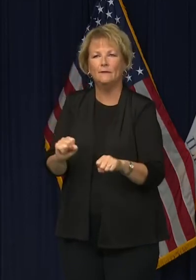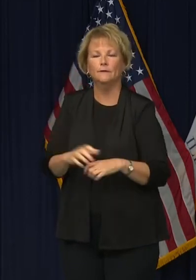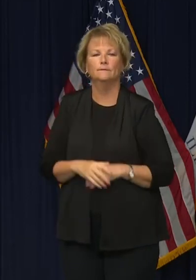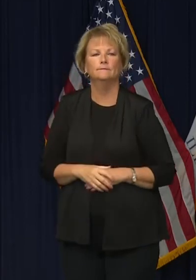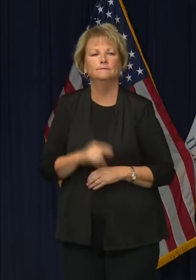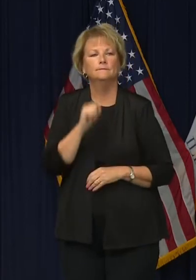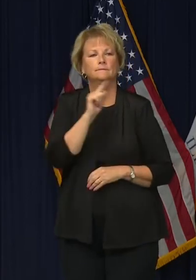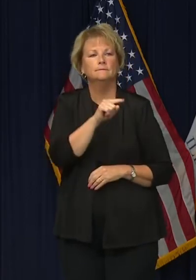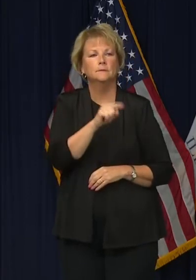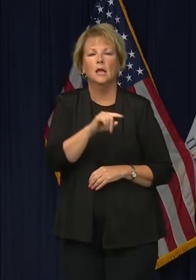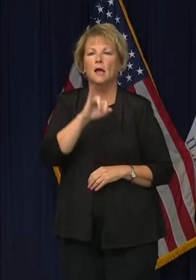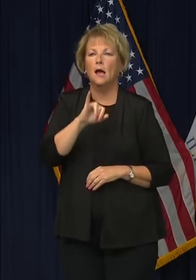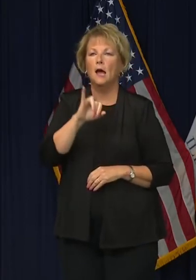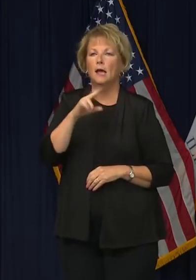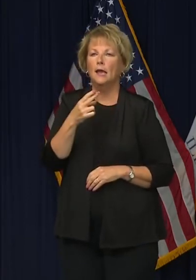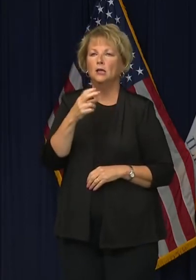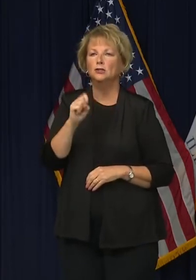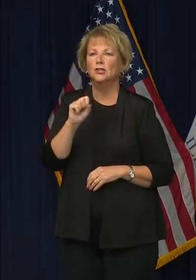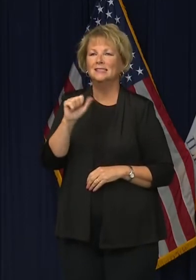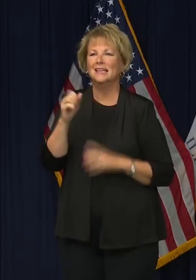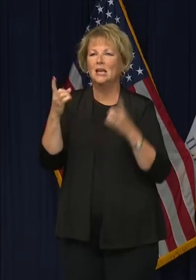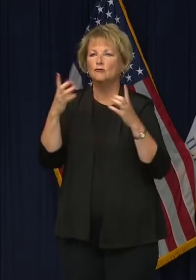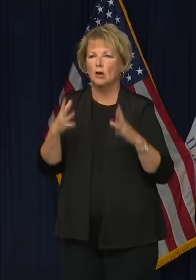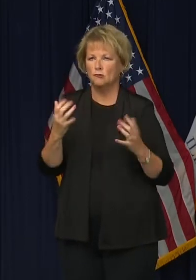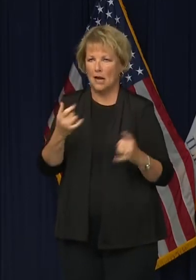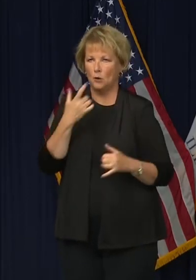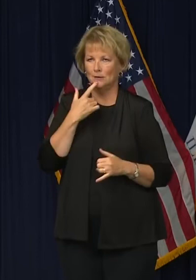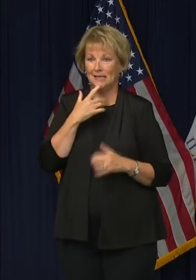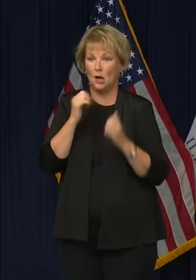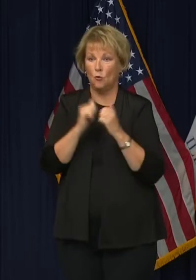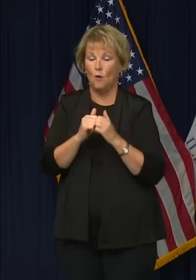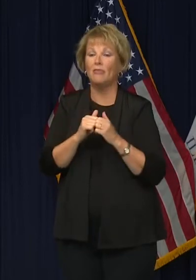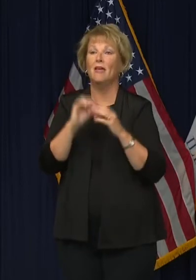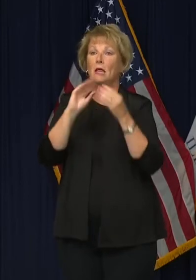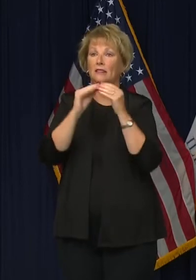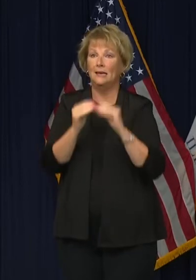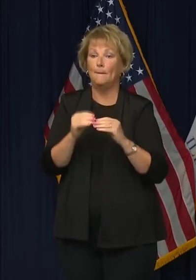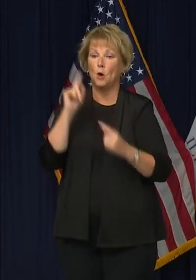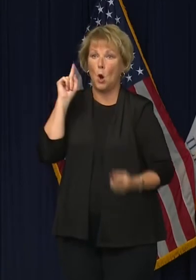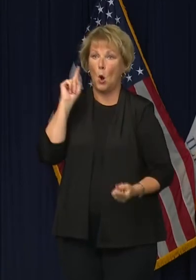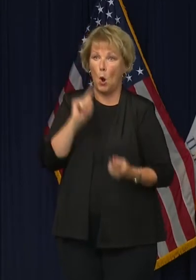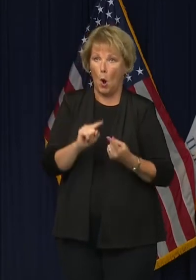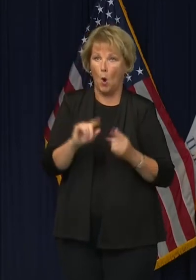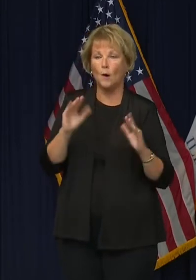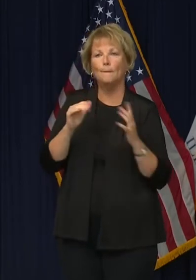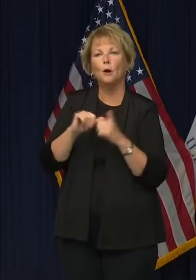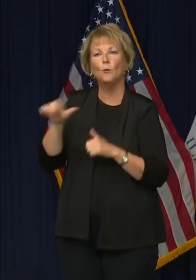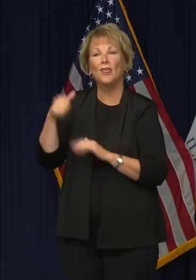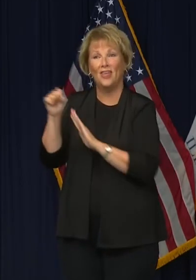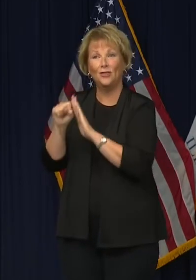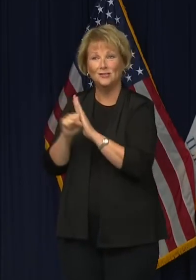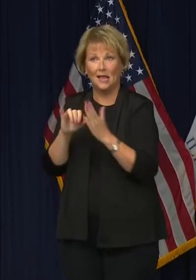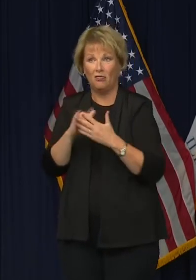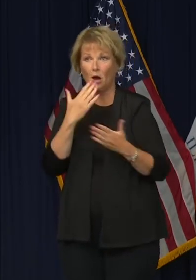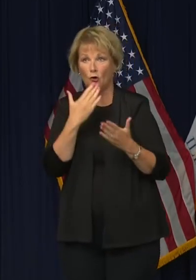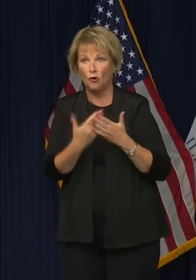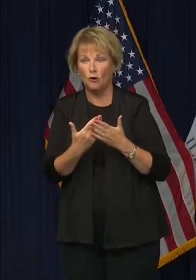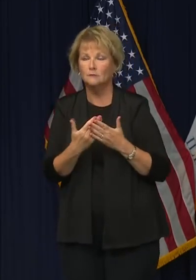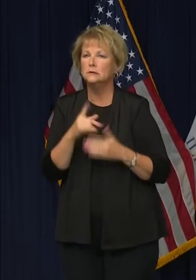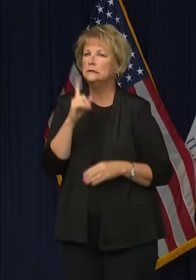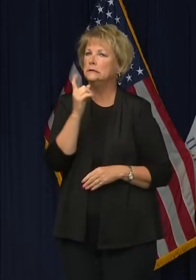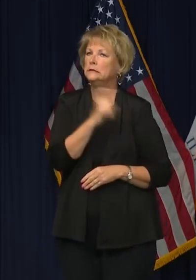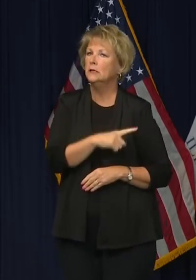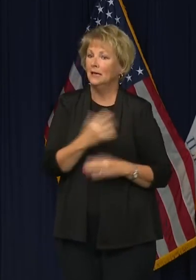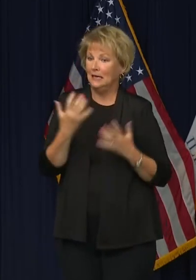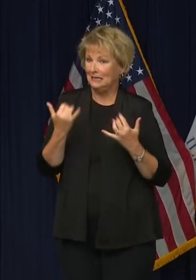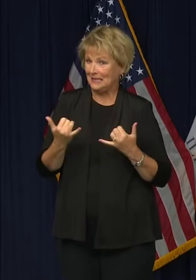of IHSA directors are saying that, now that our positivity rate is low compared to other states, which is good news, that's good news, is it time to let